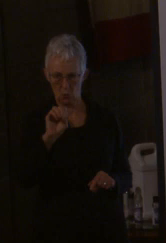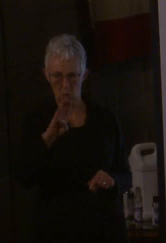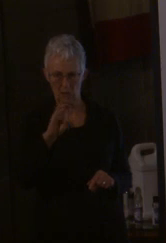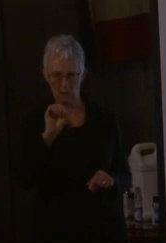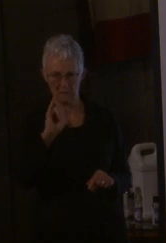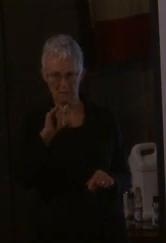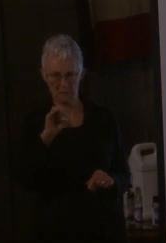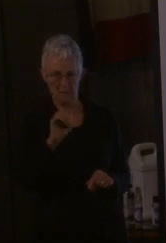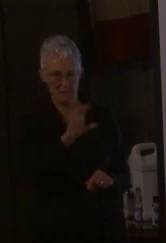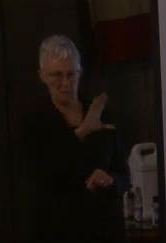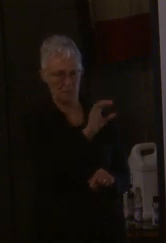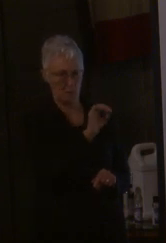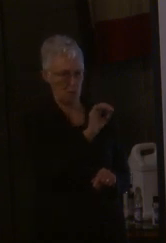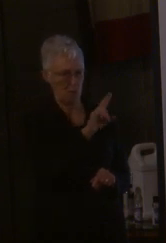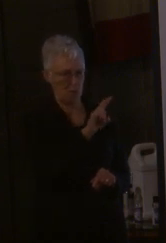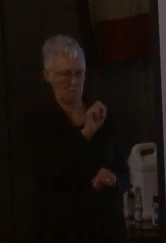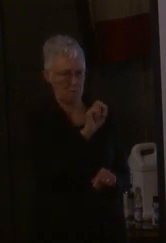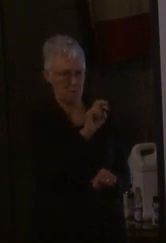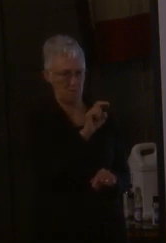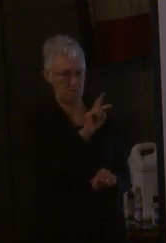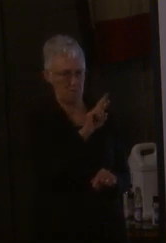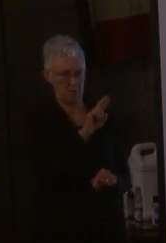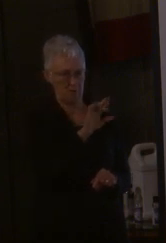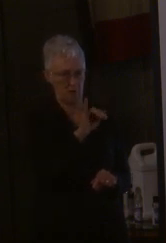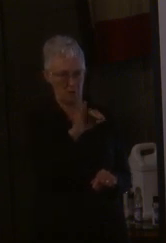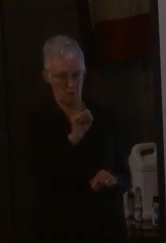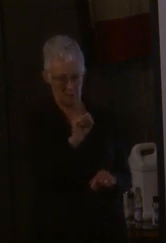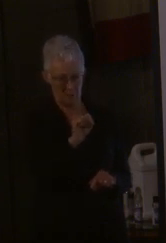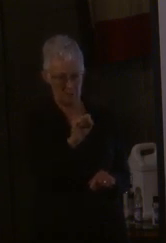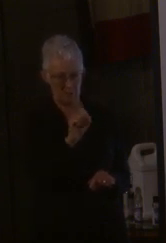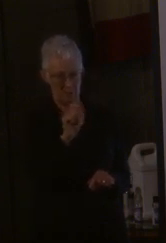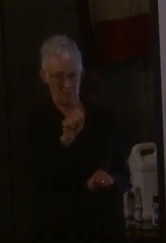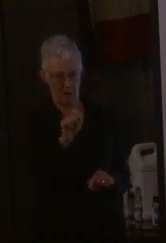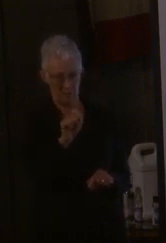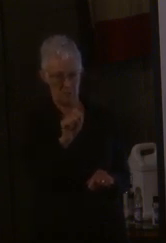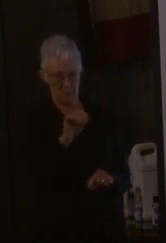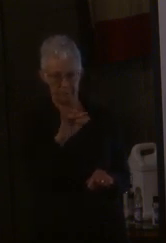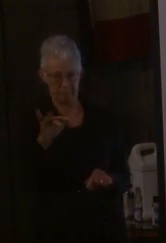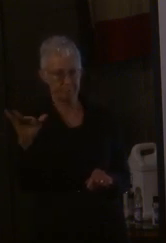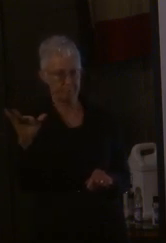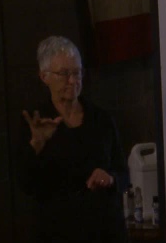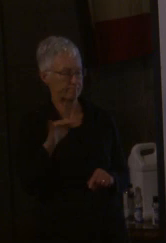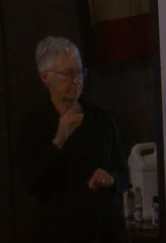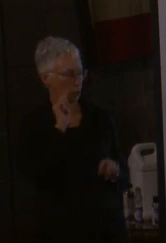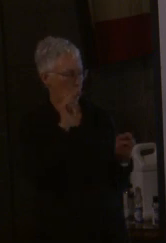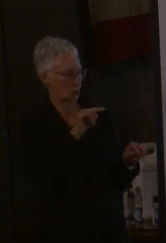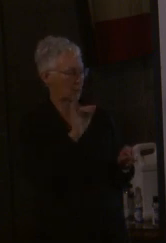coveris.nebraska.gov, for more information. Please look at that website.